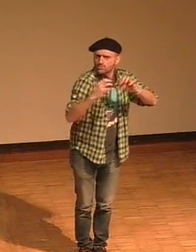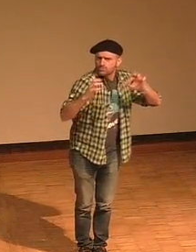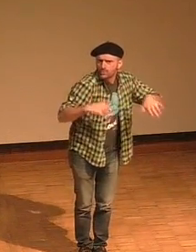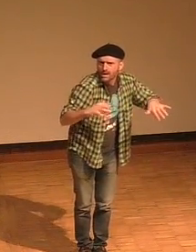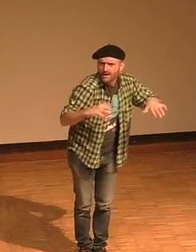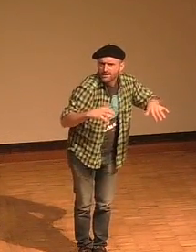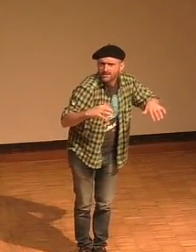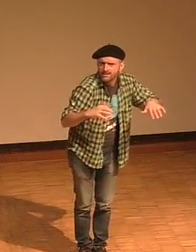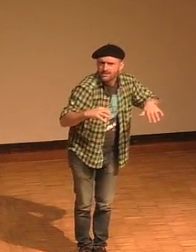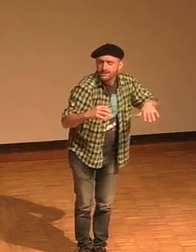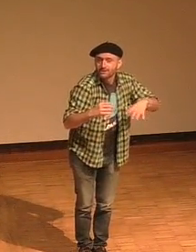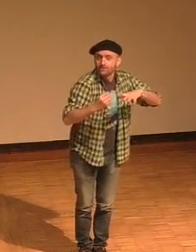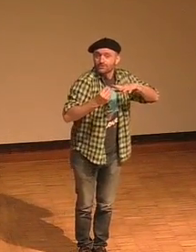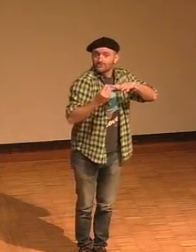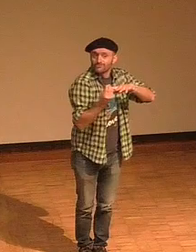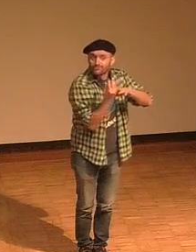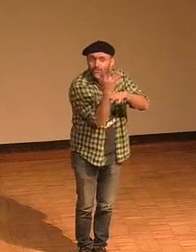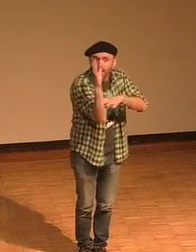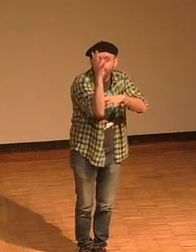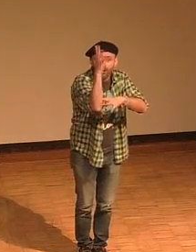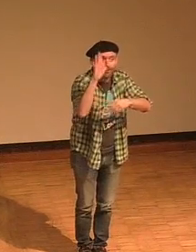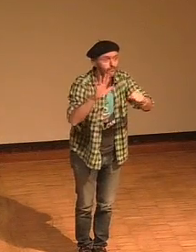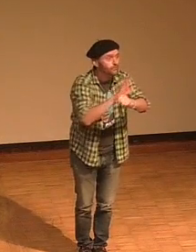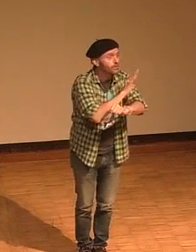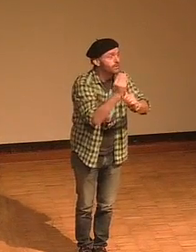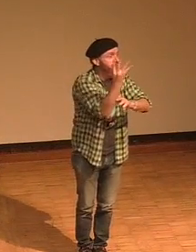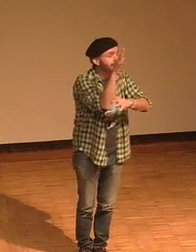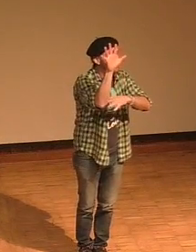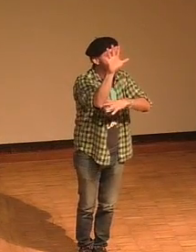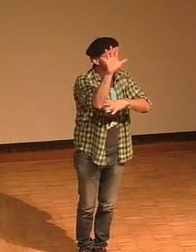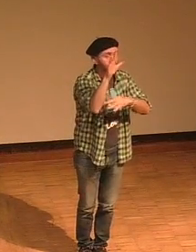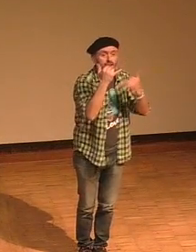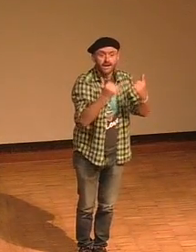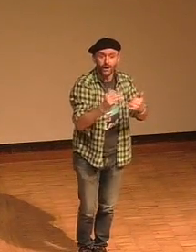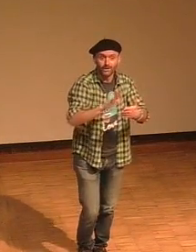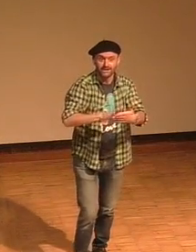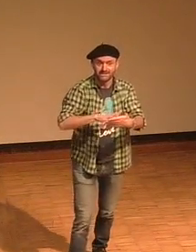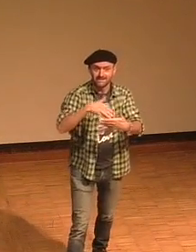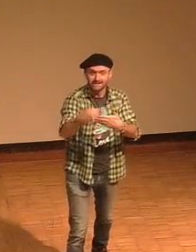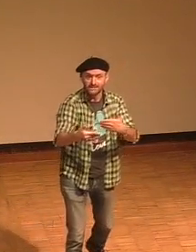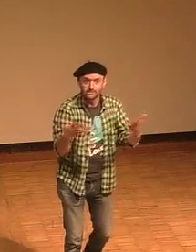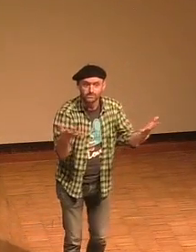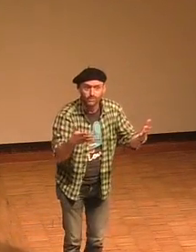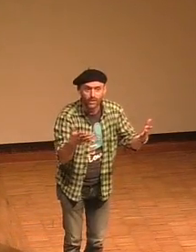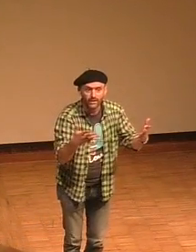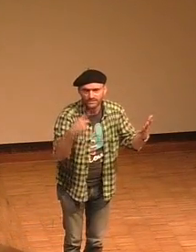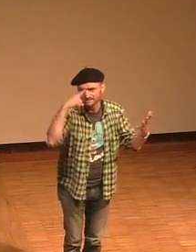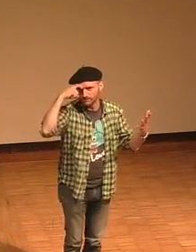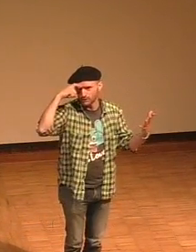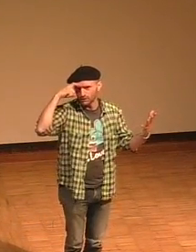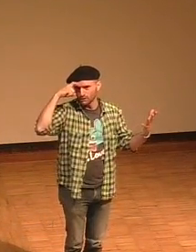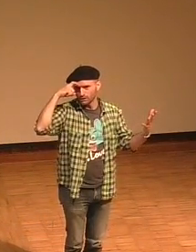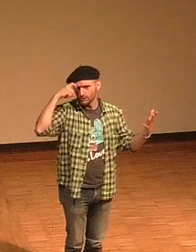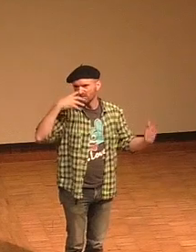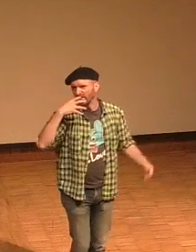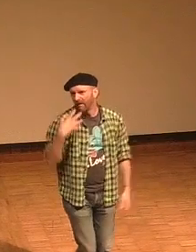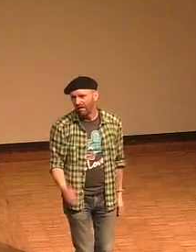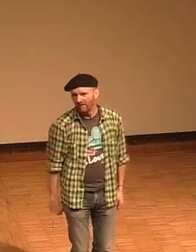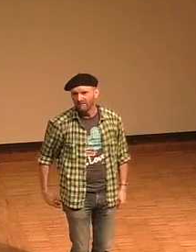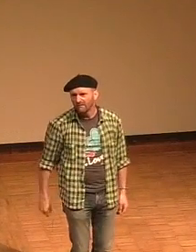starting to develop, and the rain comes and it grows even further, and it becomes a tree, and then next it's summer and